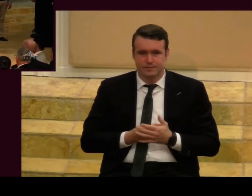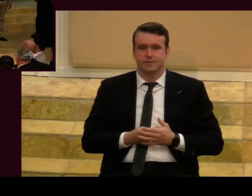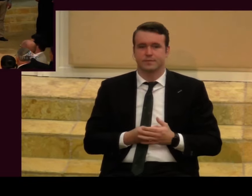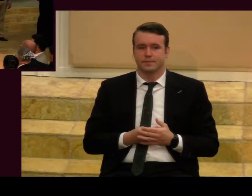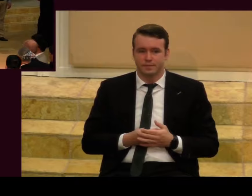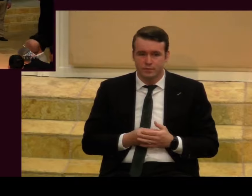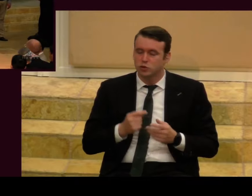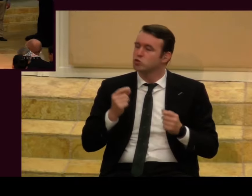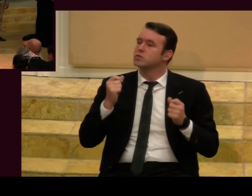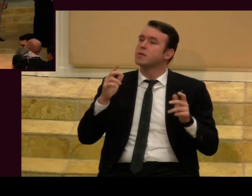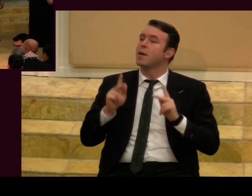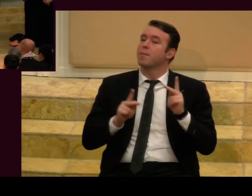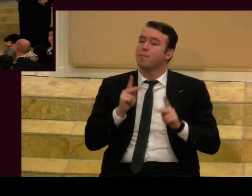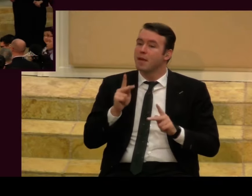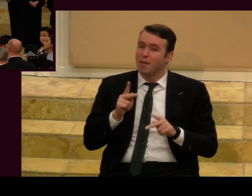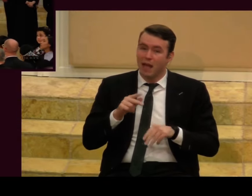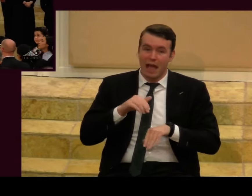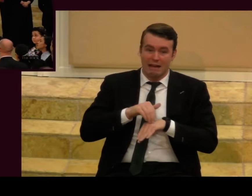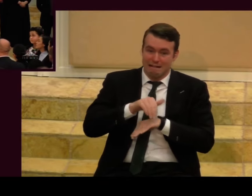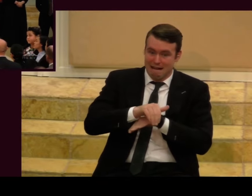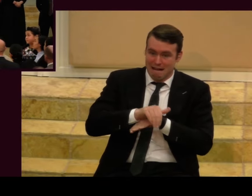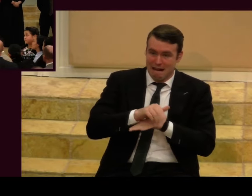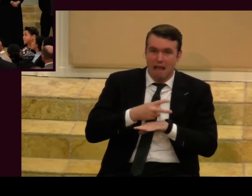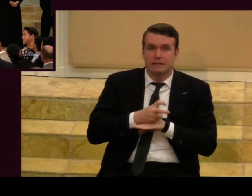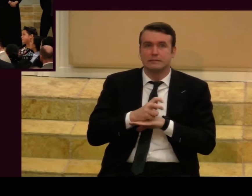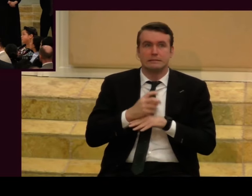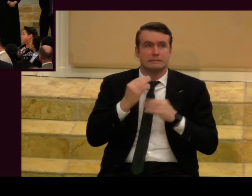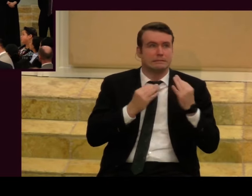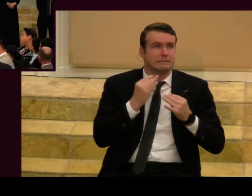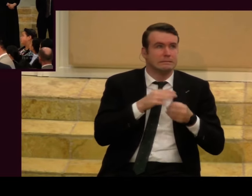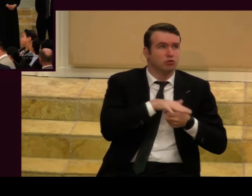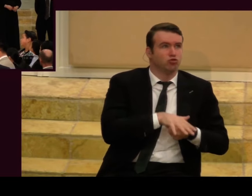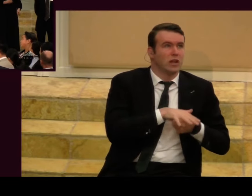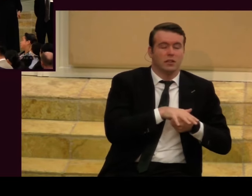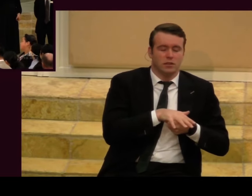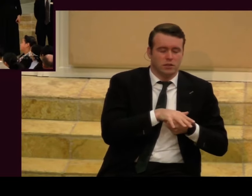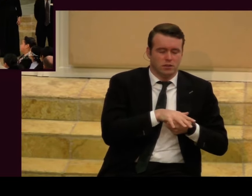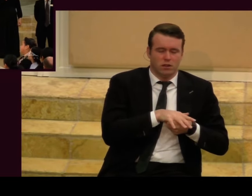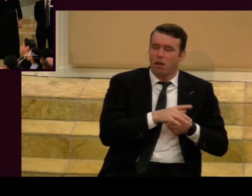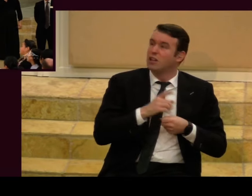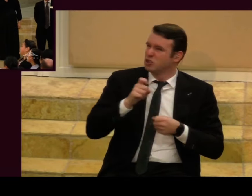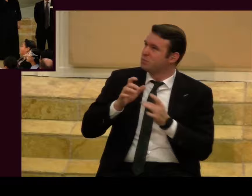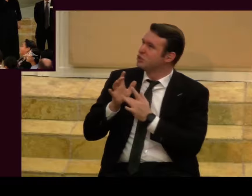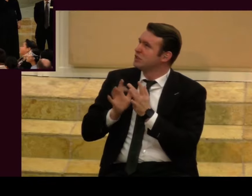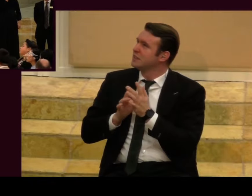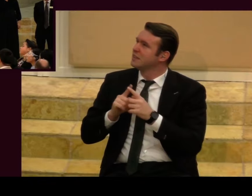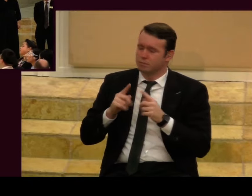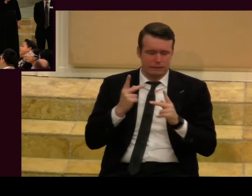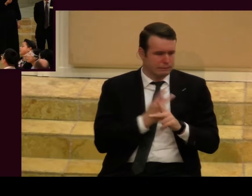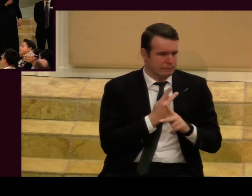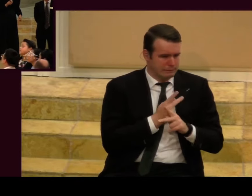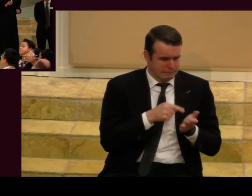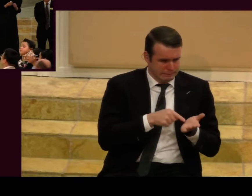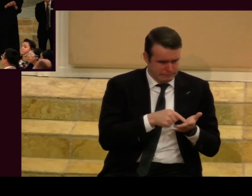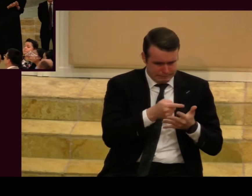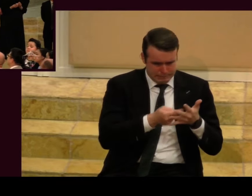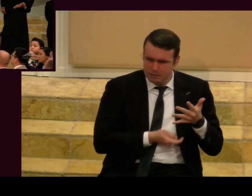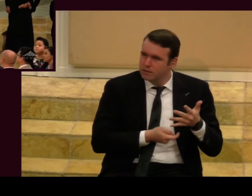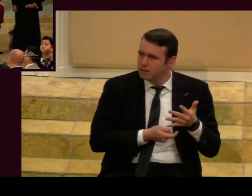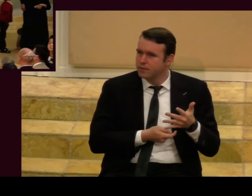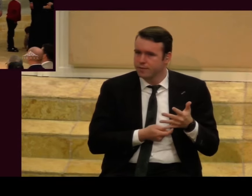There's too many people laying on their bed at night when they should be thinking about Jesus They're thinking about the ledger book.